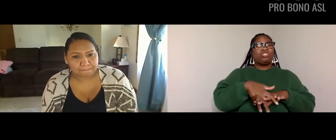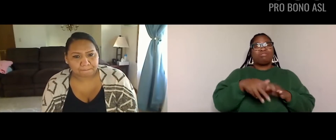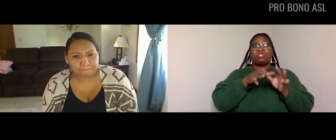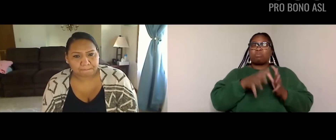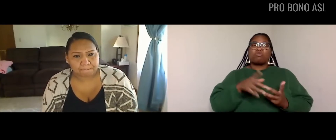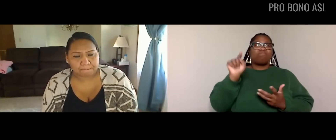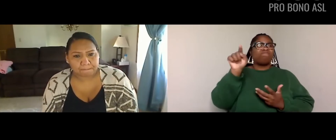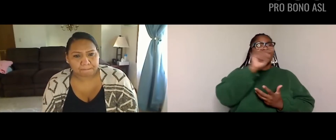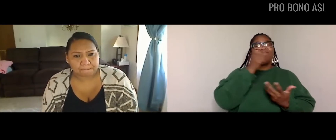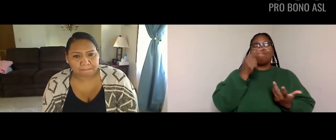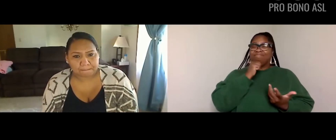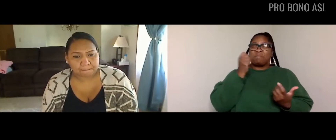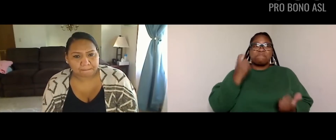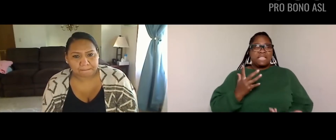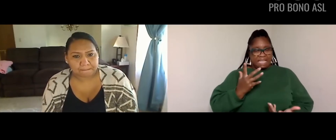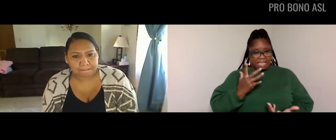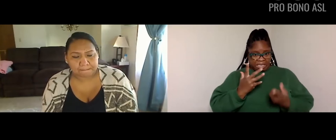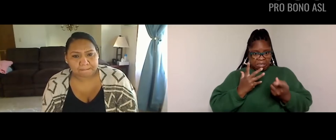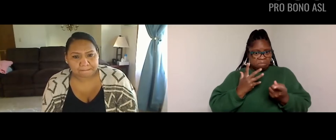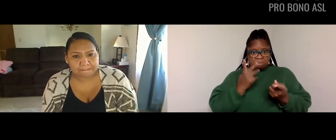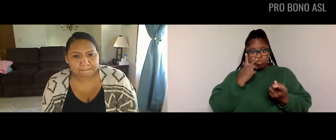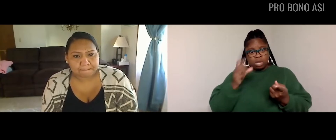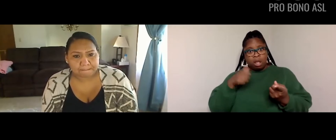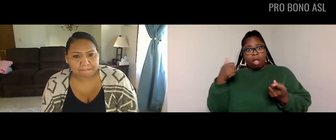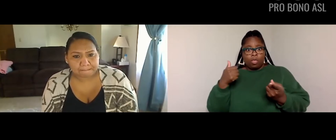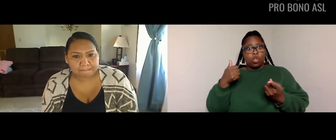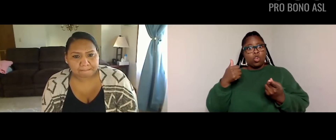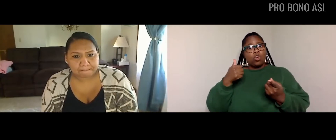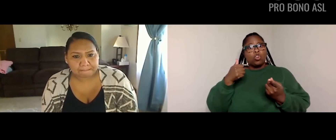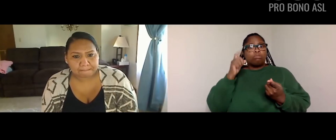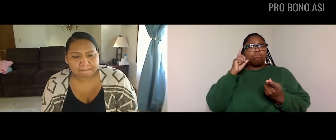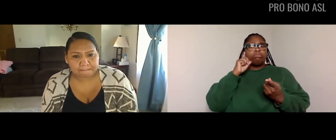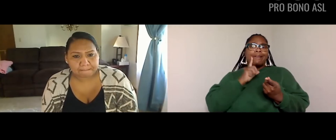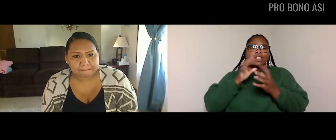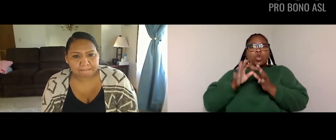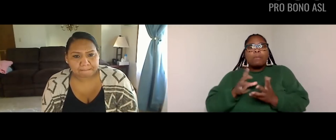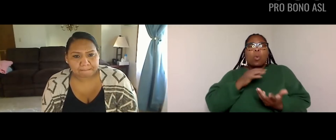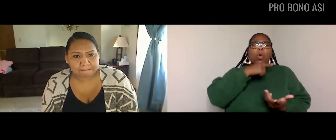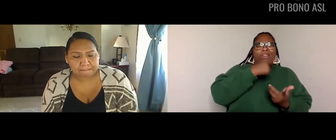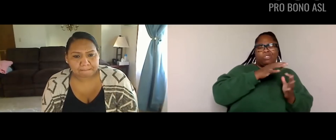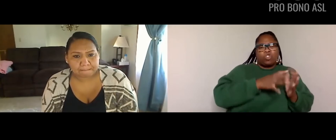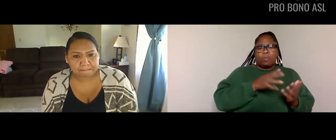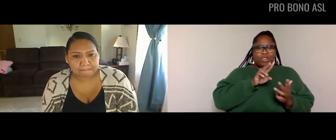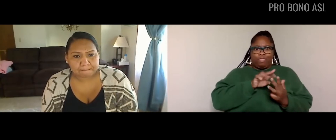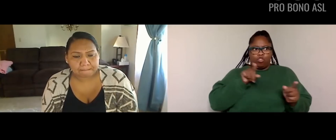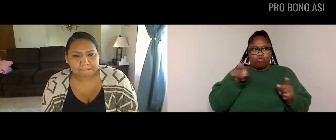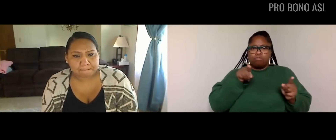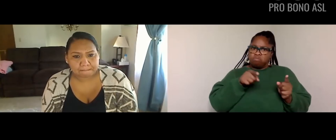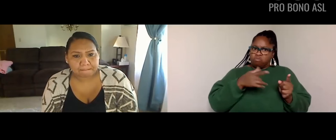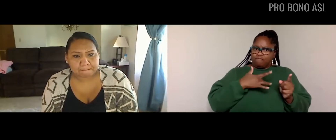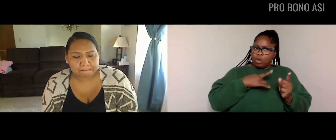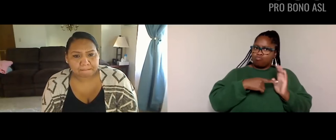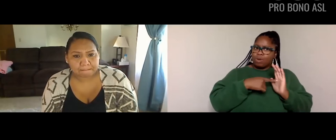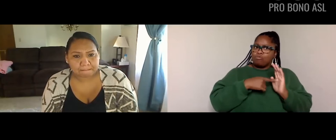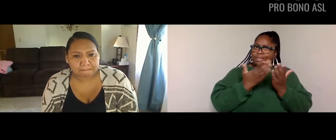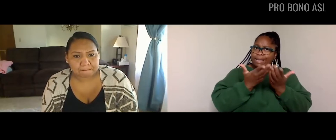So you mentioned before that there were very few Indigenous interpreters available. So do you see other deaf interpreters